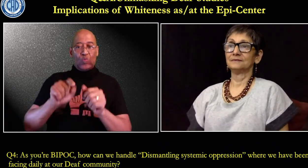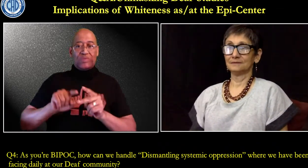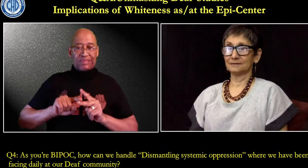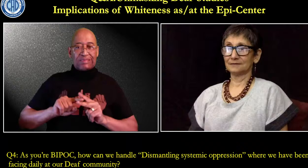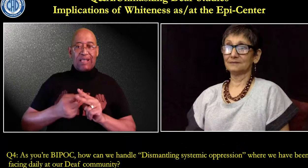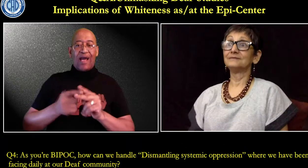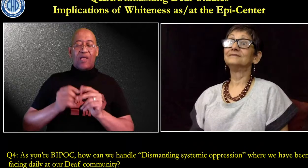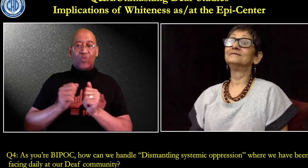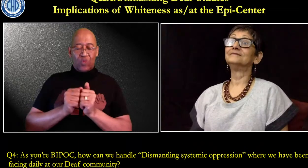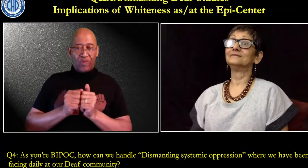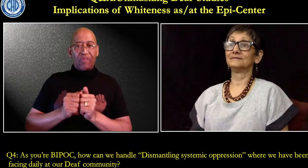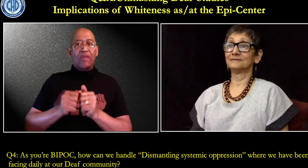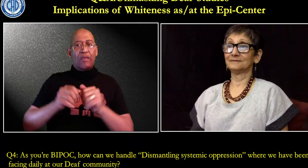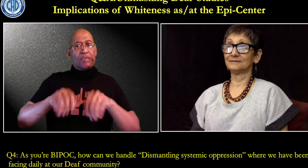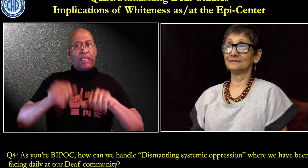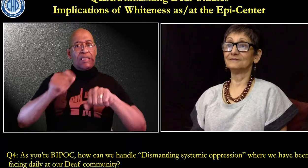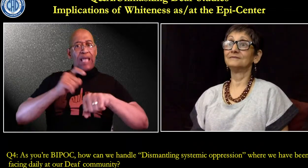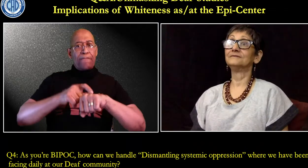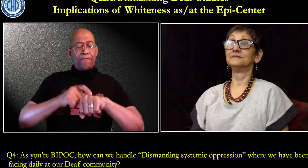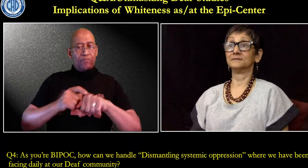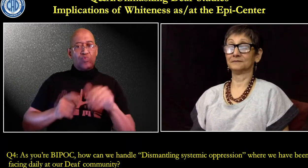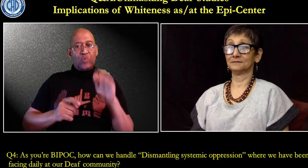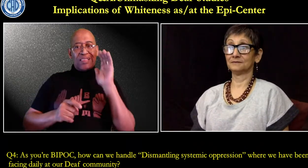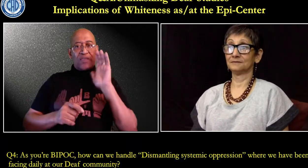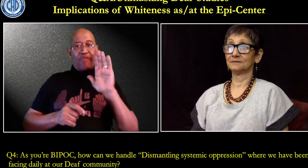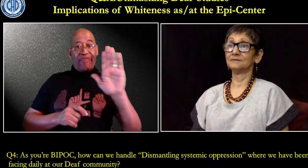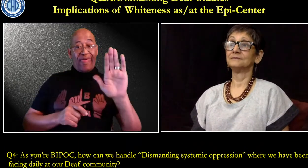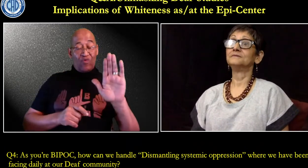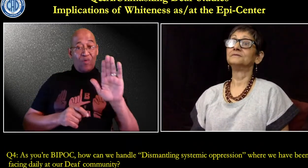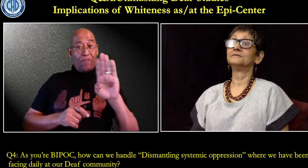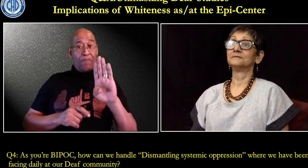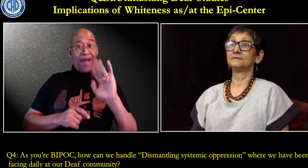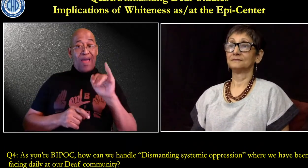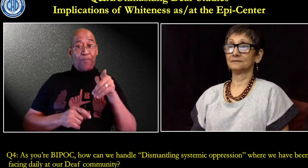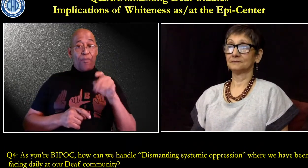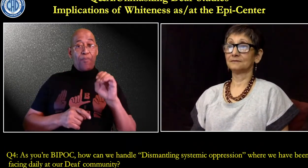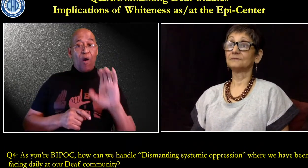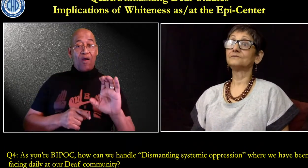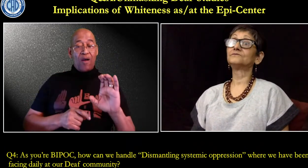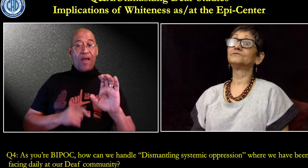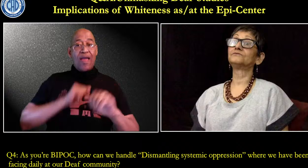let me give an example. When it comes to the Institute,